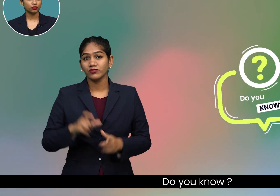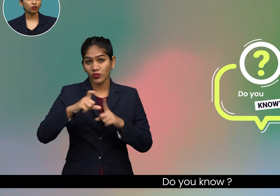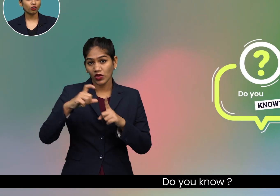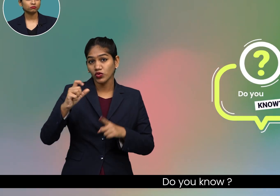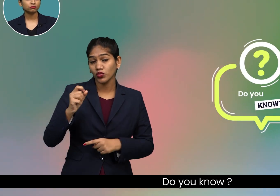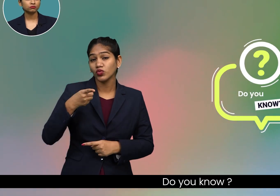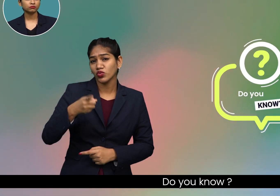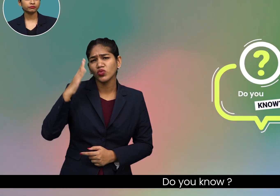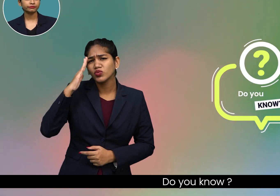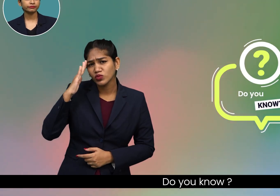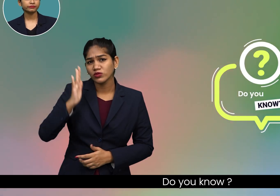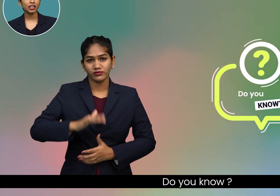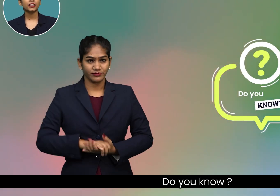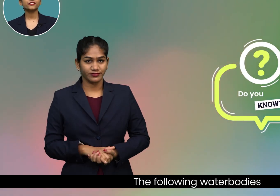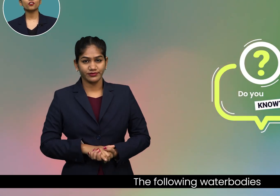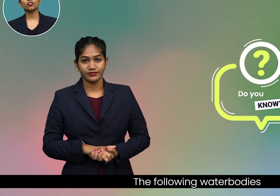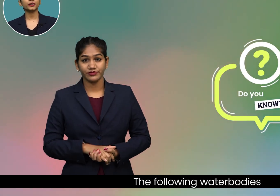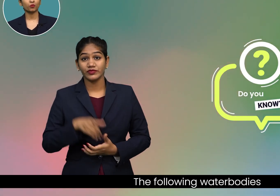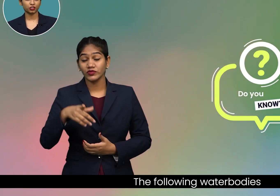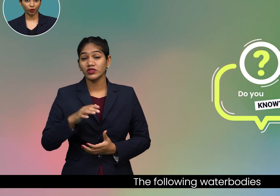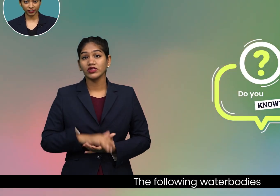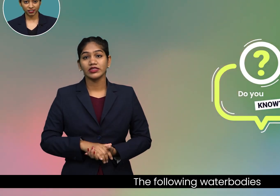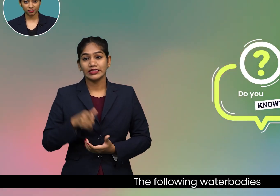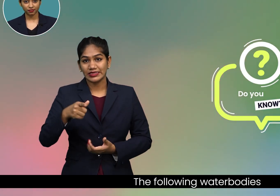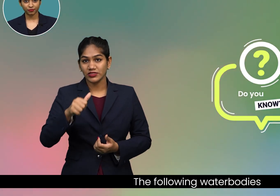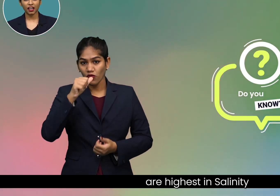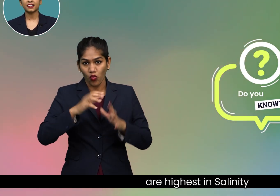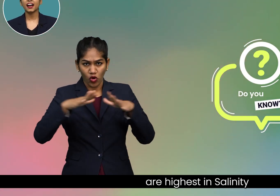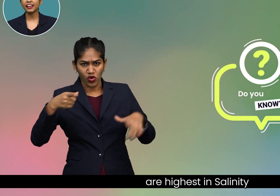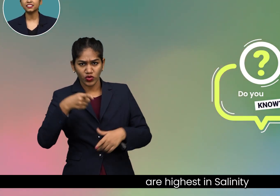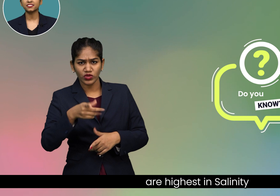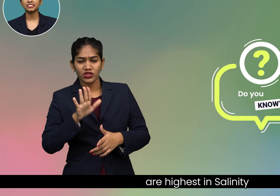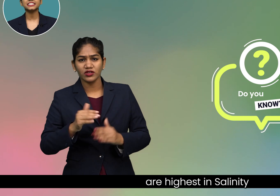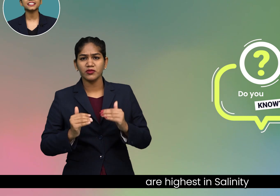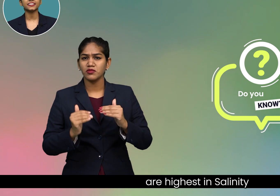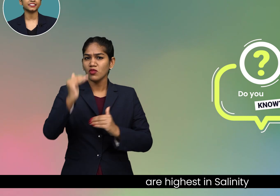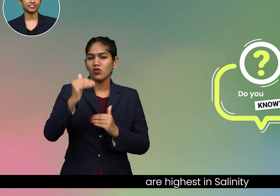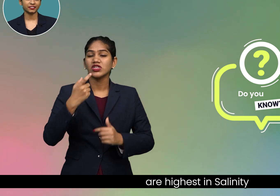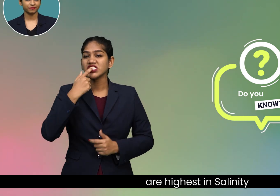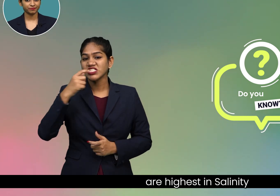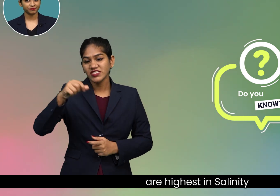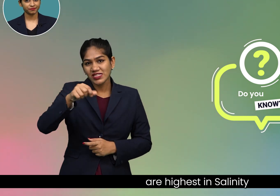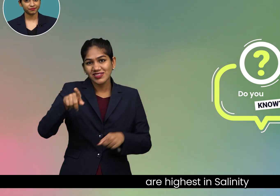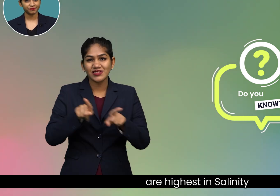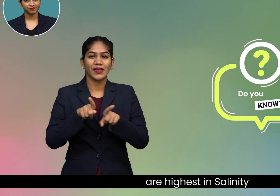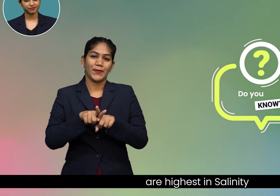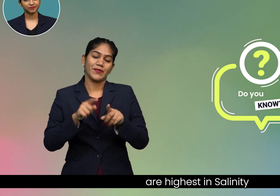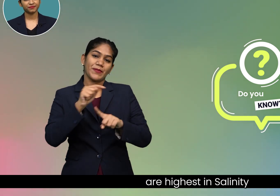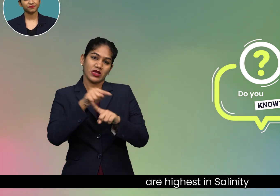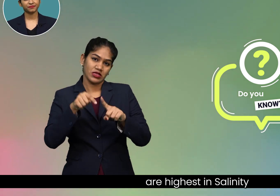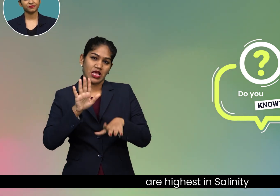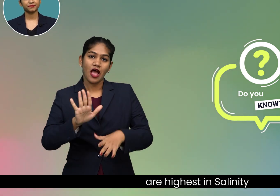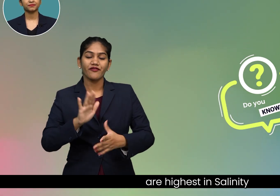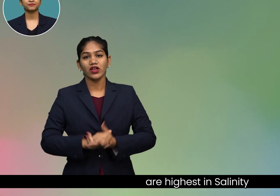Do you know? The following water bodies are highest in salinity.